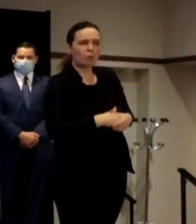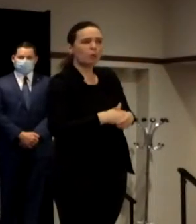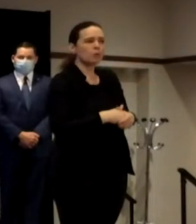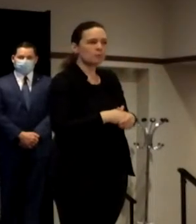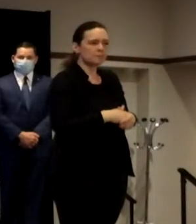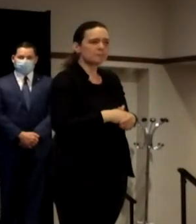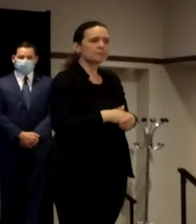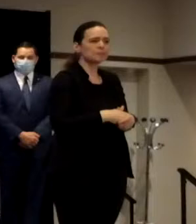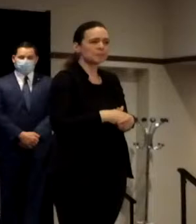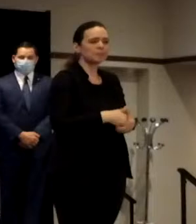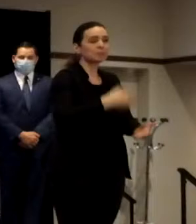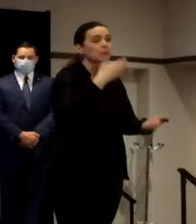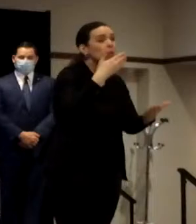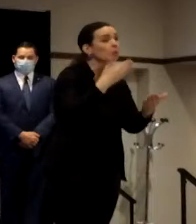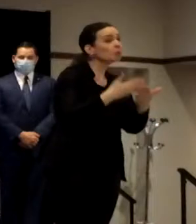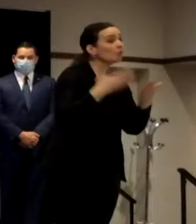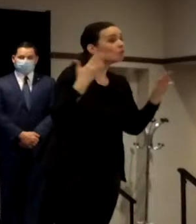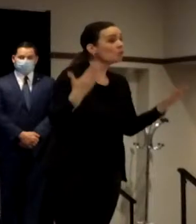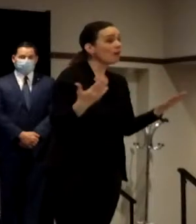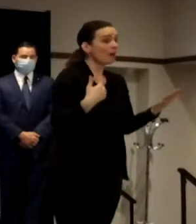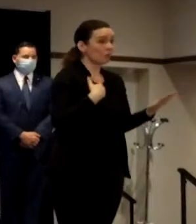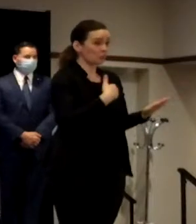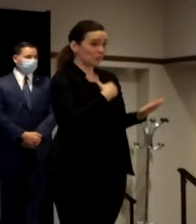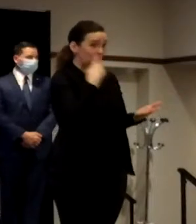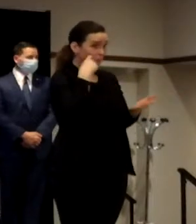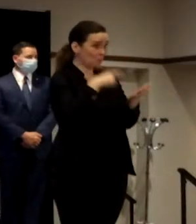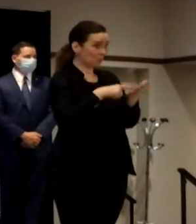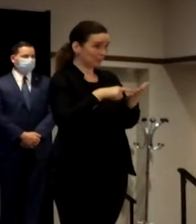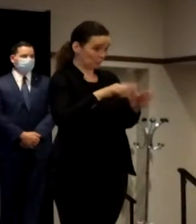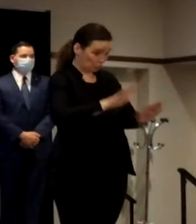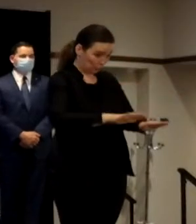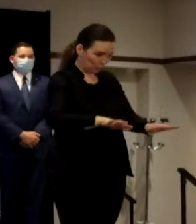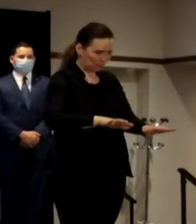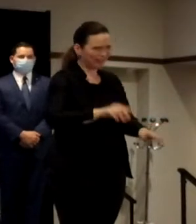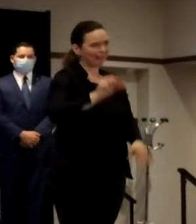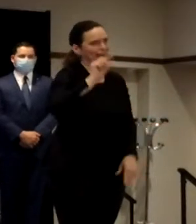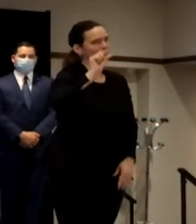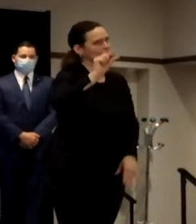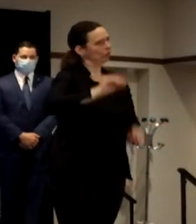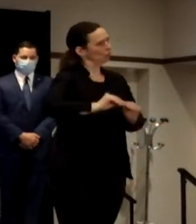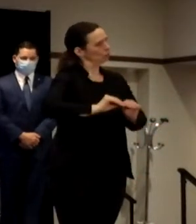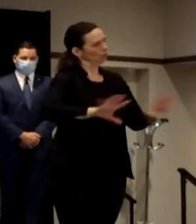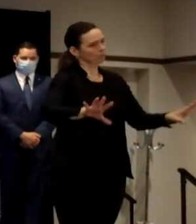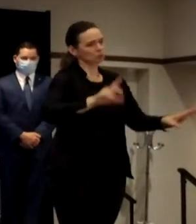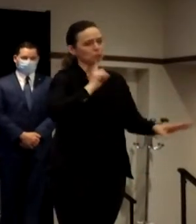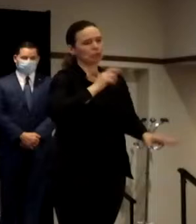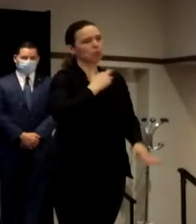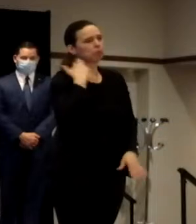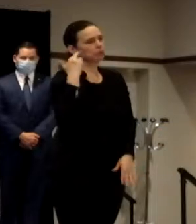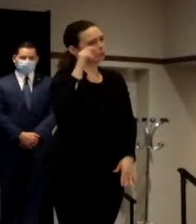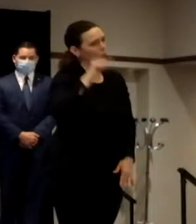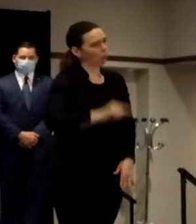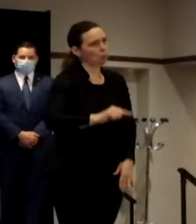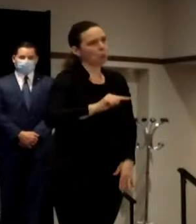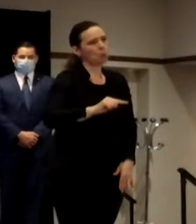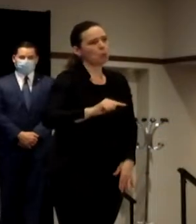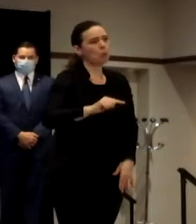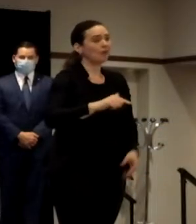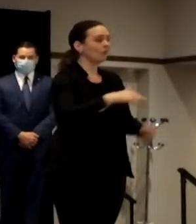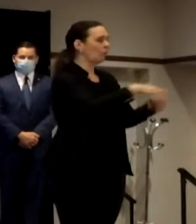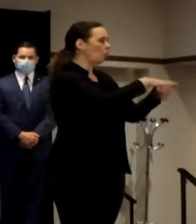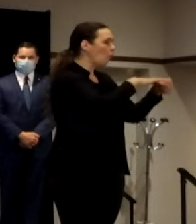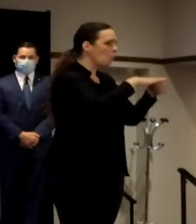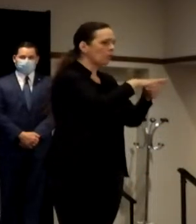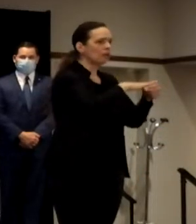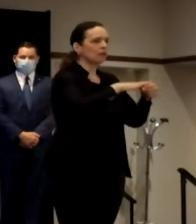to prove that there's a low risk of transmission in any community, whether it's here locally or it's in